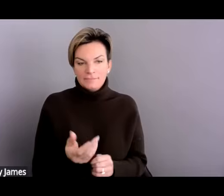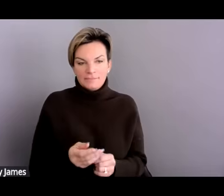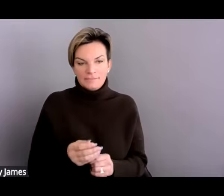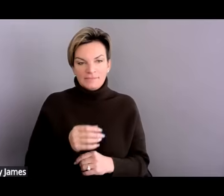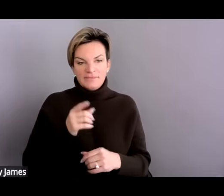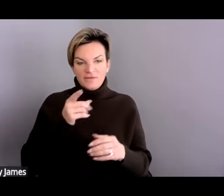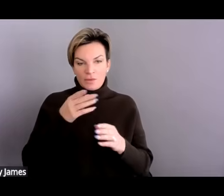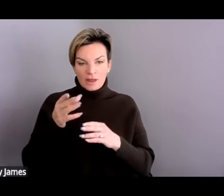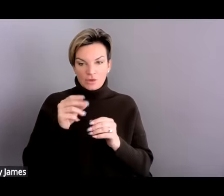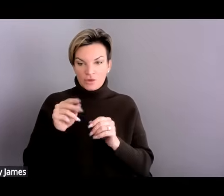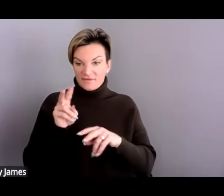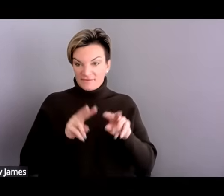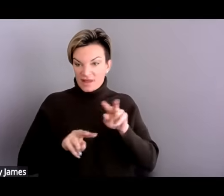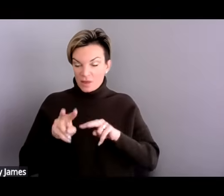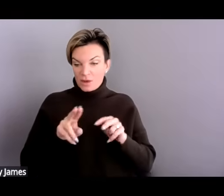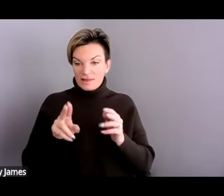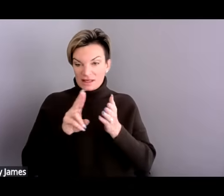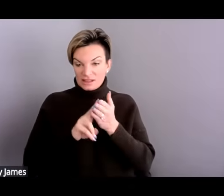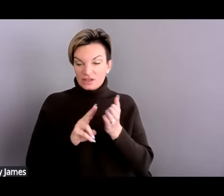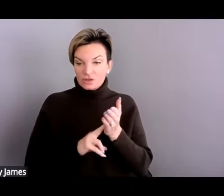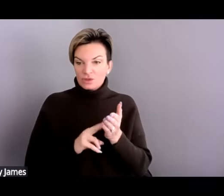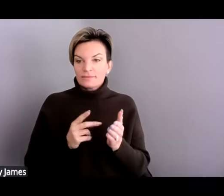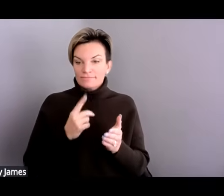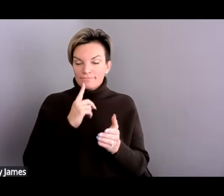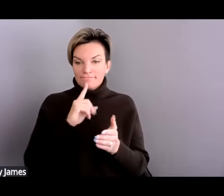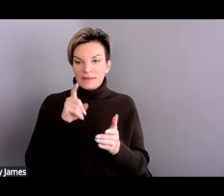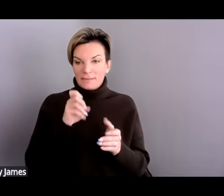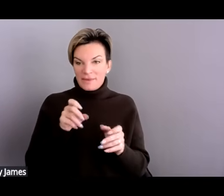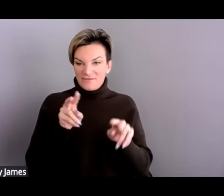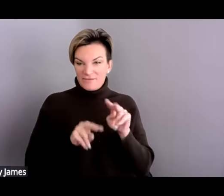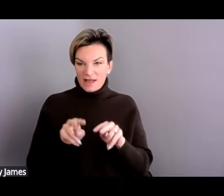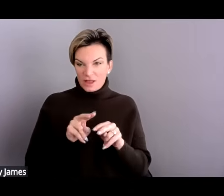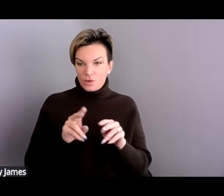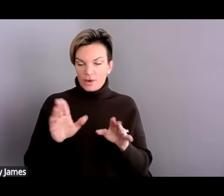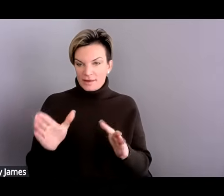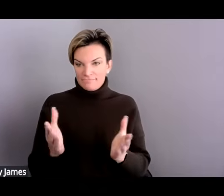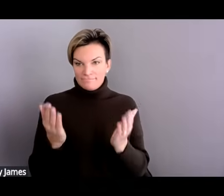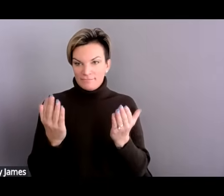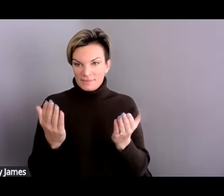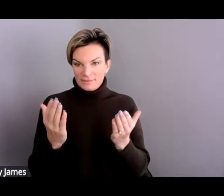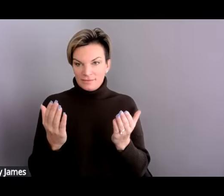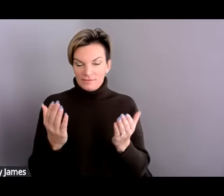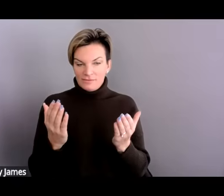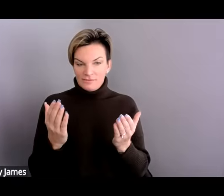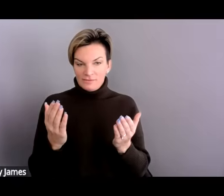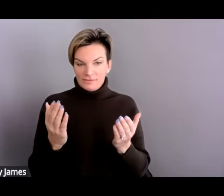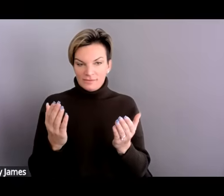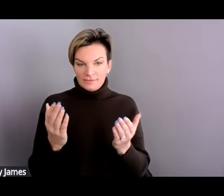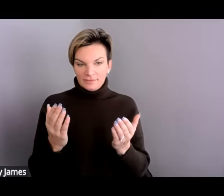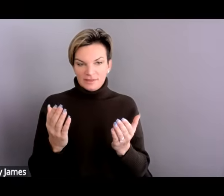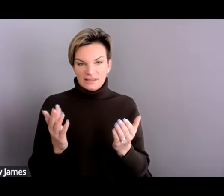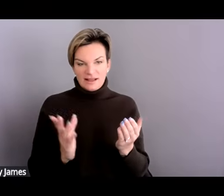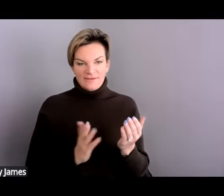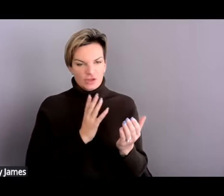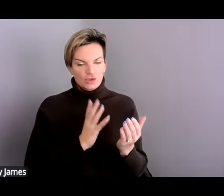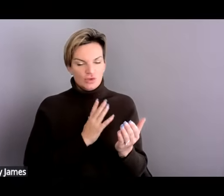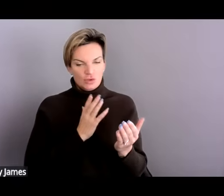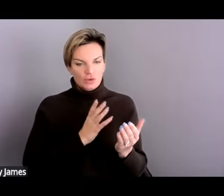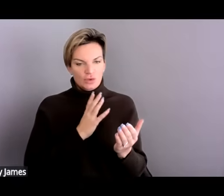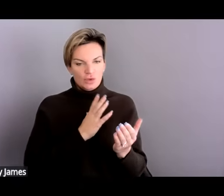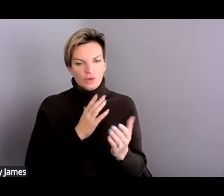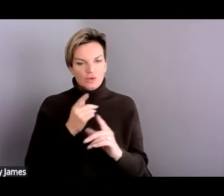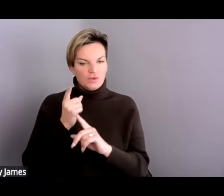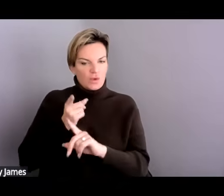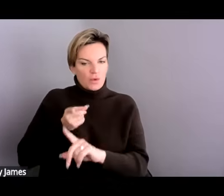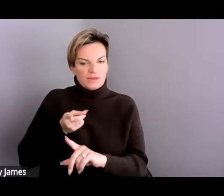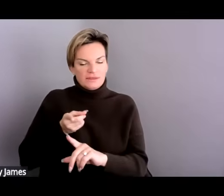you're going to evaluate the signature, it needs to be evaluated against against an official source. So whether that